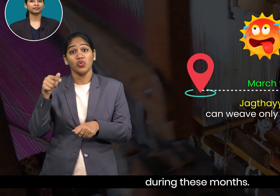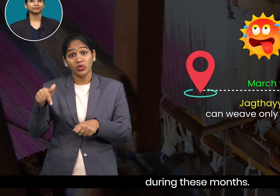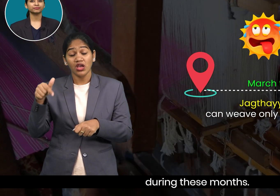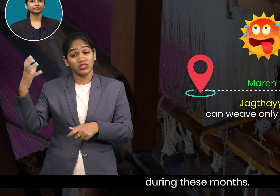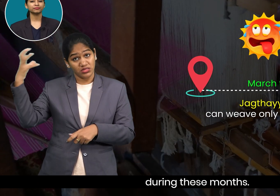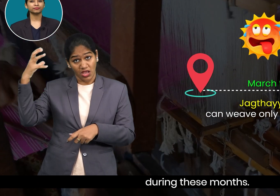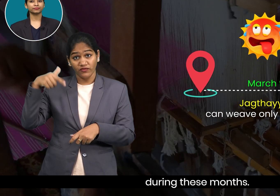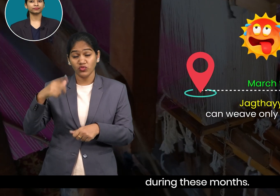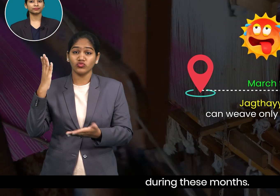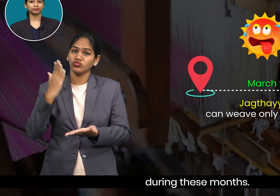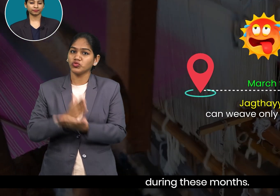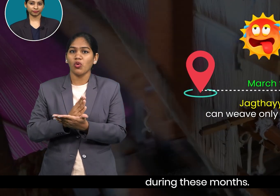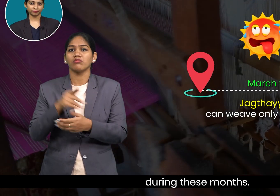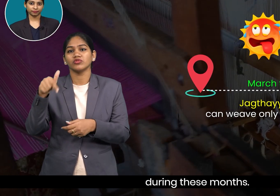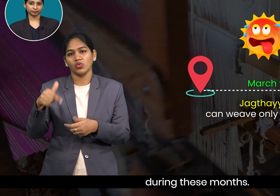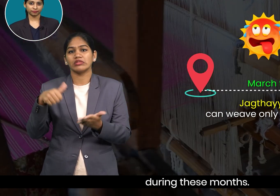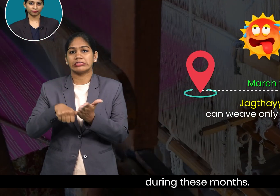months.